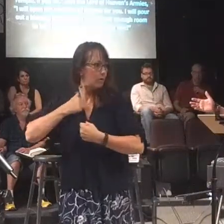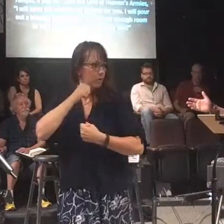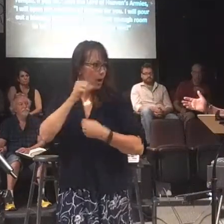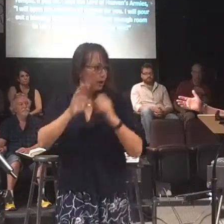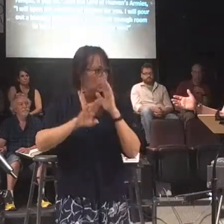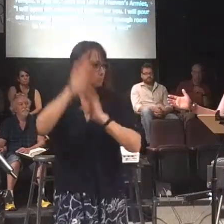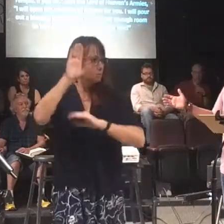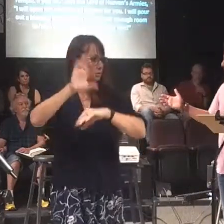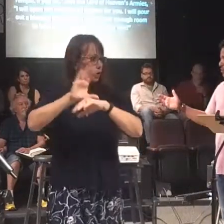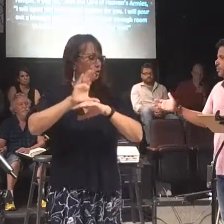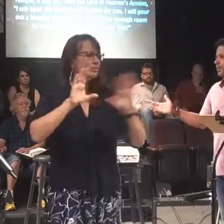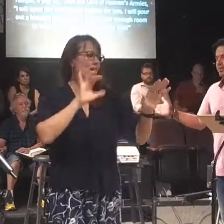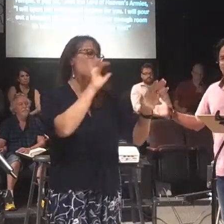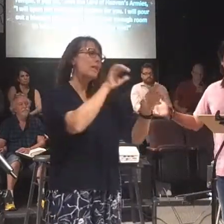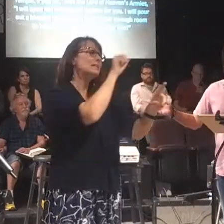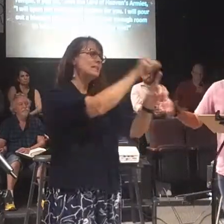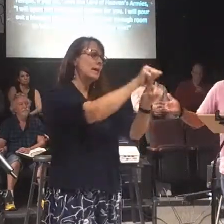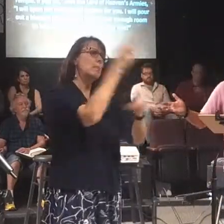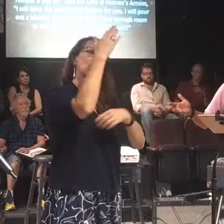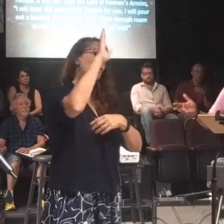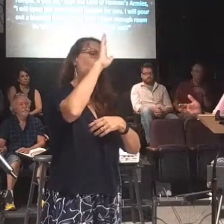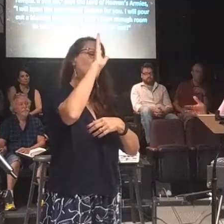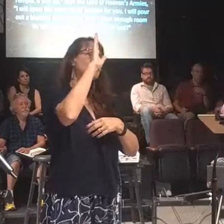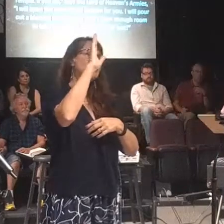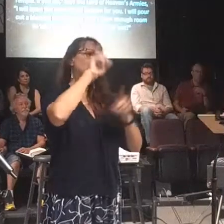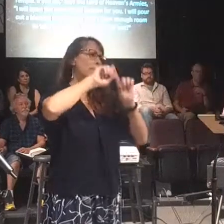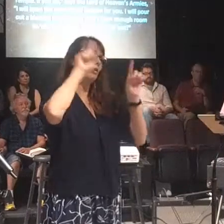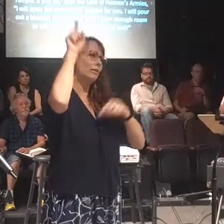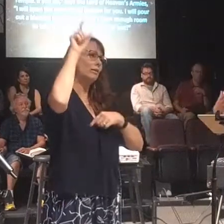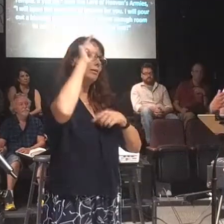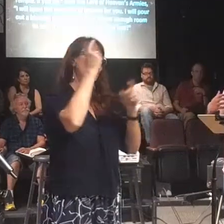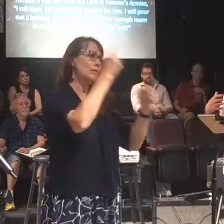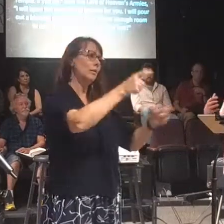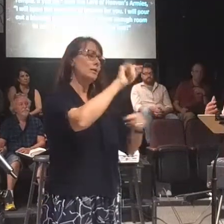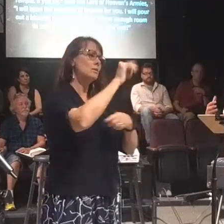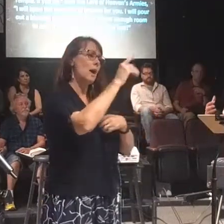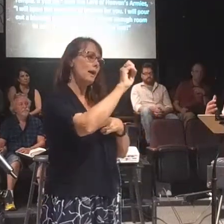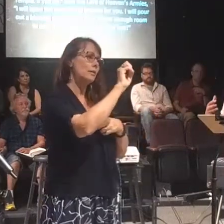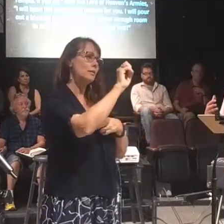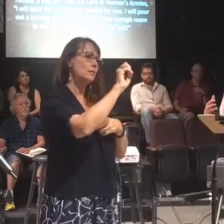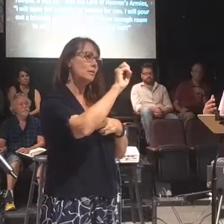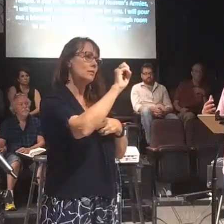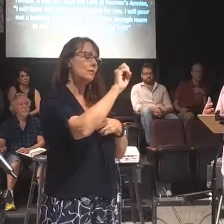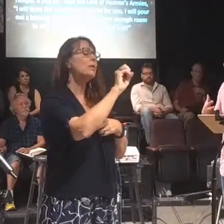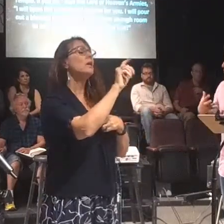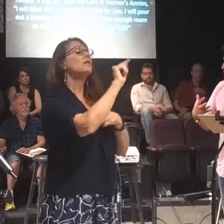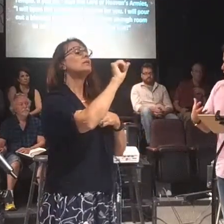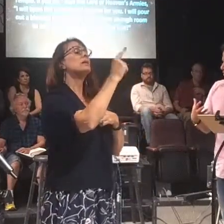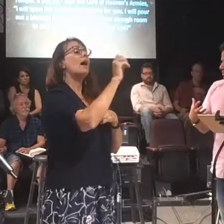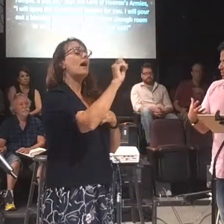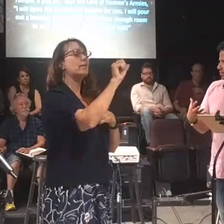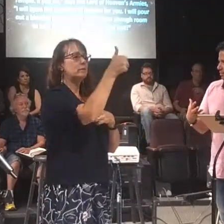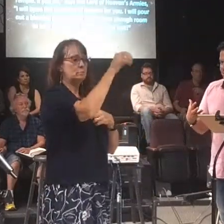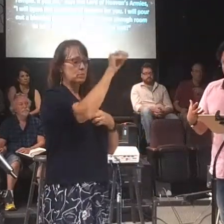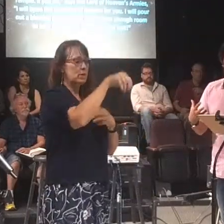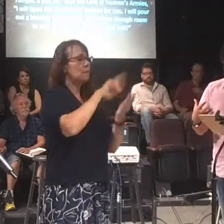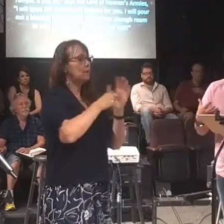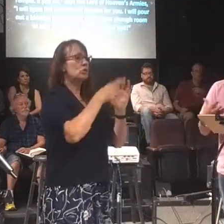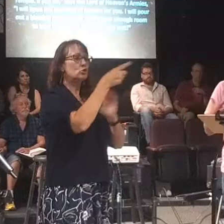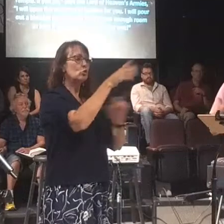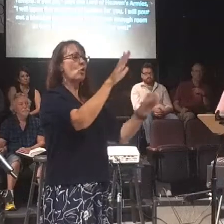gospel. The gospel is way deeper than that. It's a concept of being all in, of being devoted.